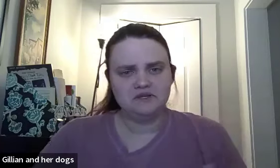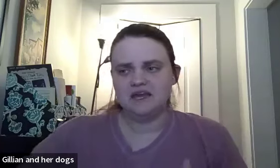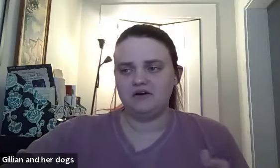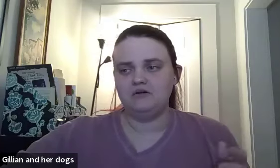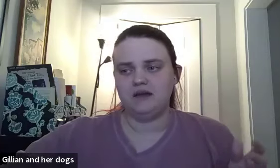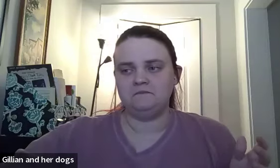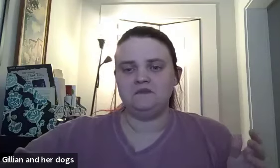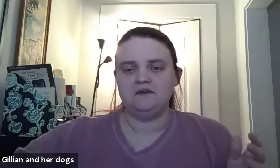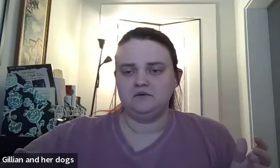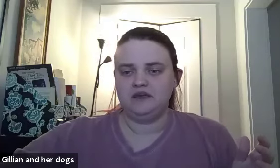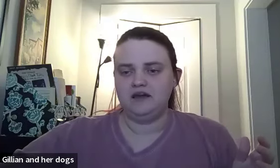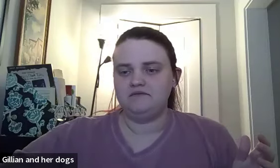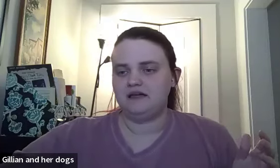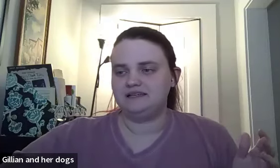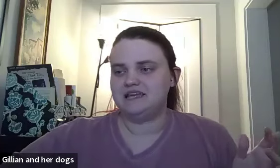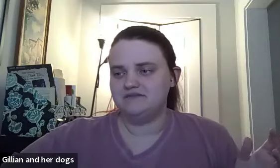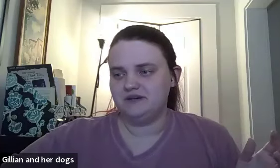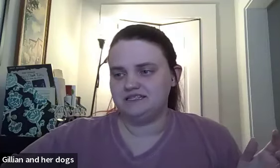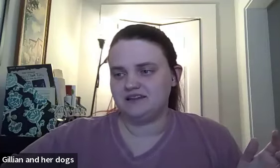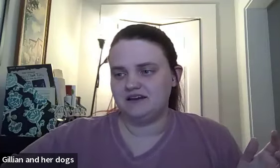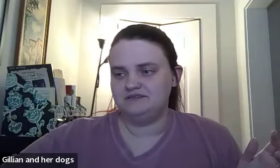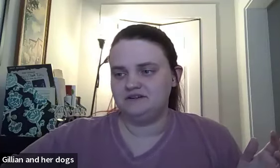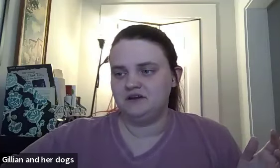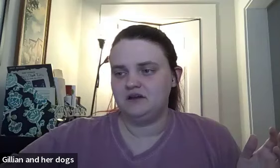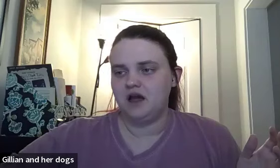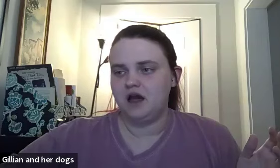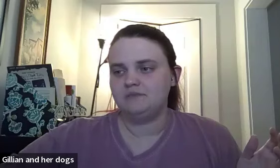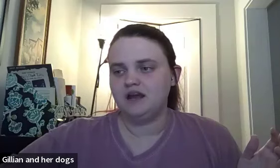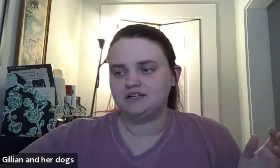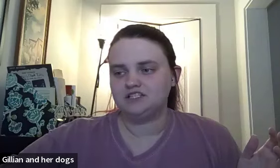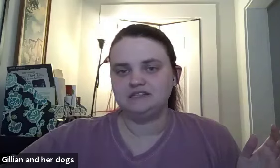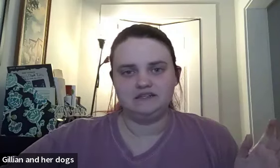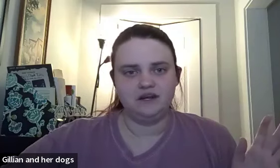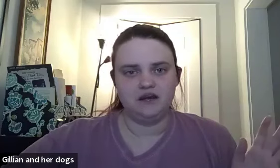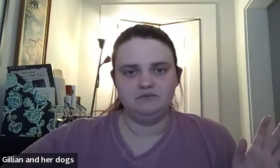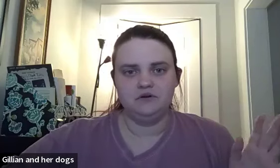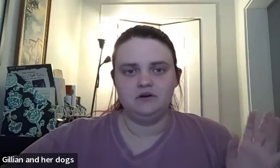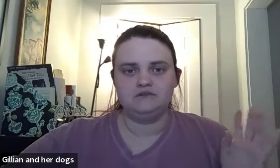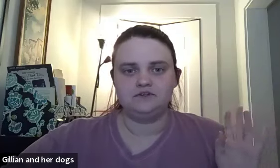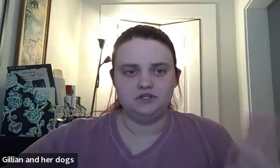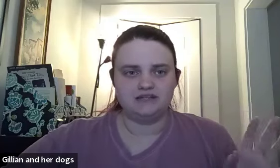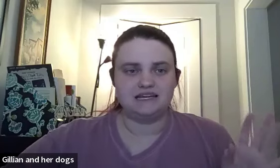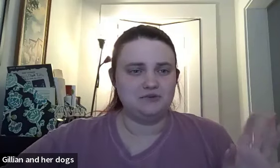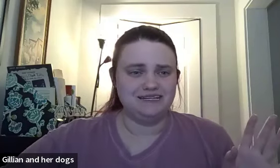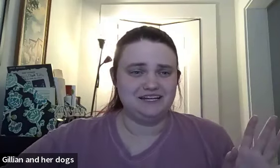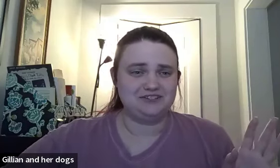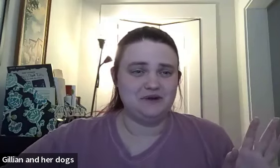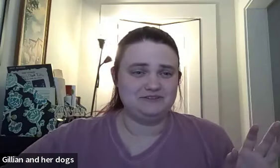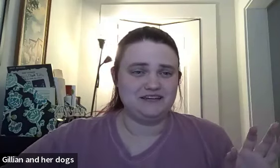but yeah, okay. We have like 7 minutes left. I'm gonna actually leave it up for you guys. I know we didn't touch our weather signs,